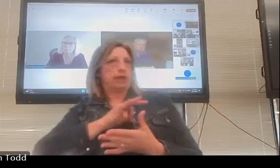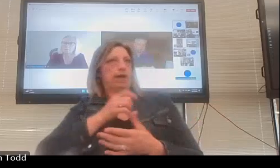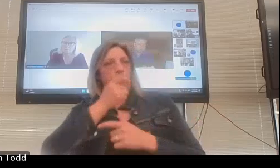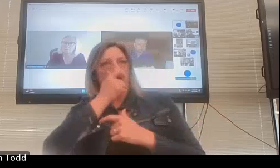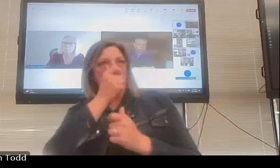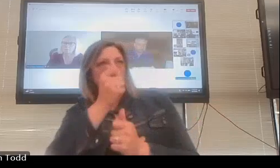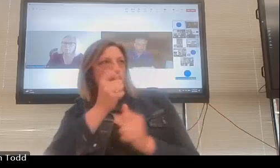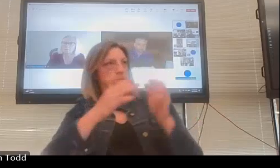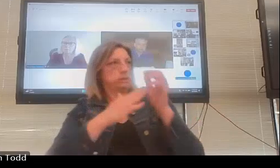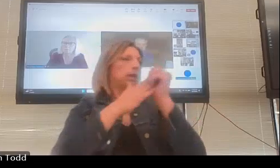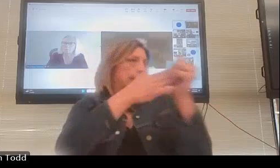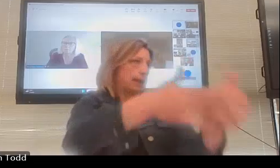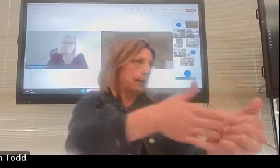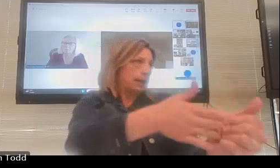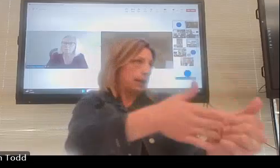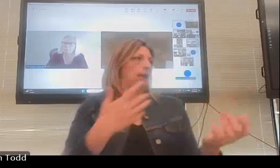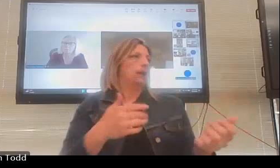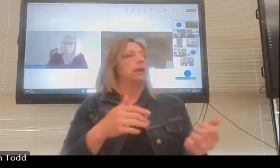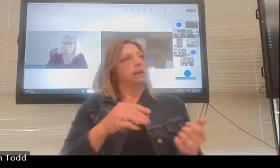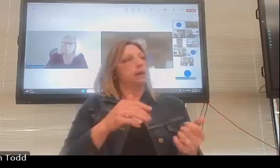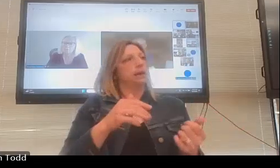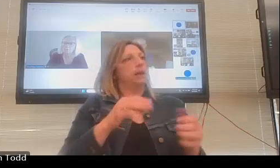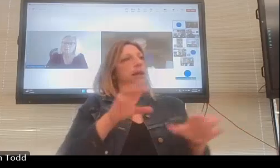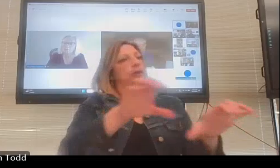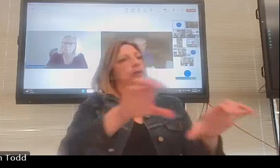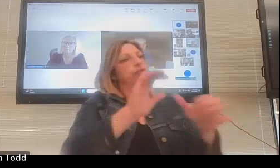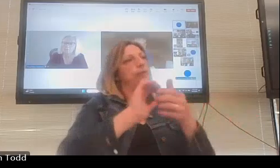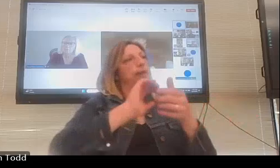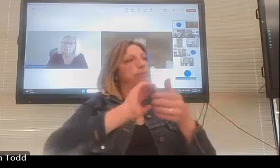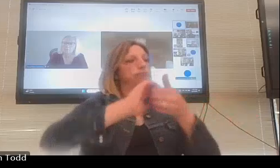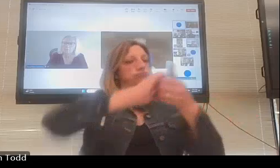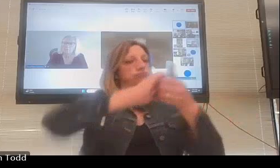dorm staff and academic staff are interested in leading.